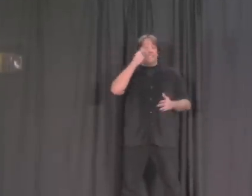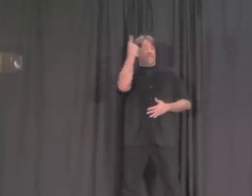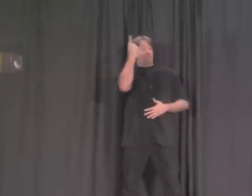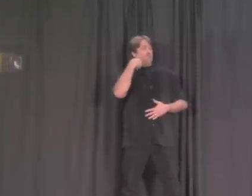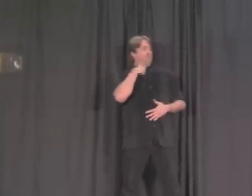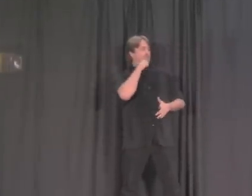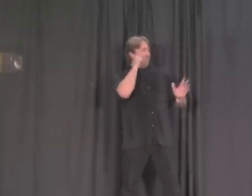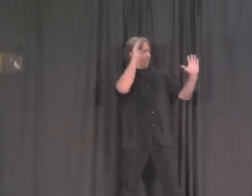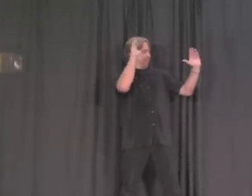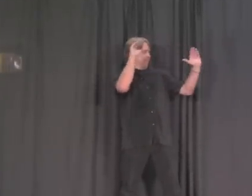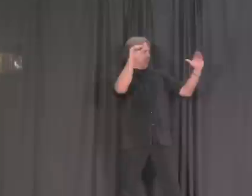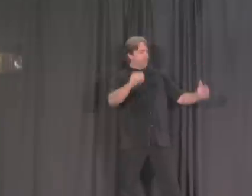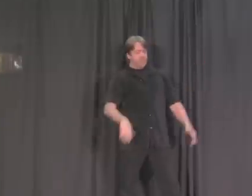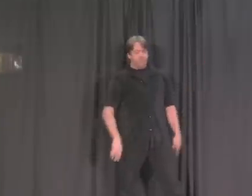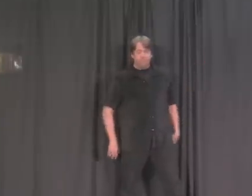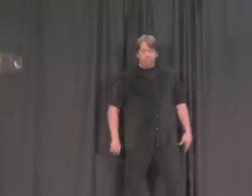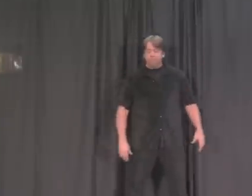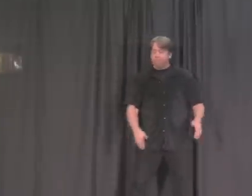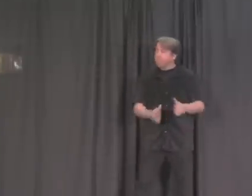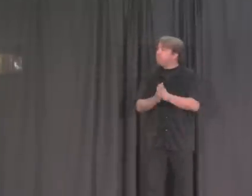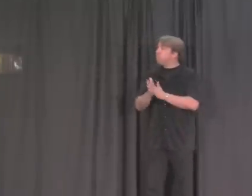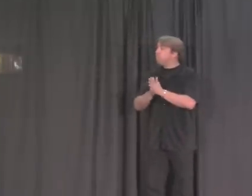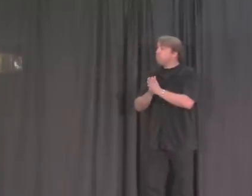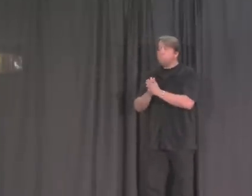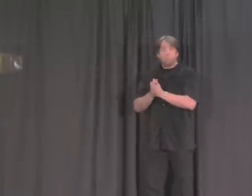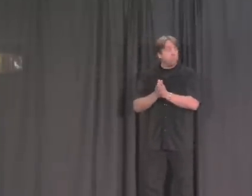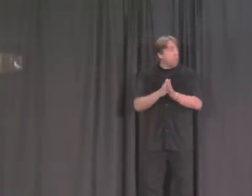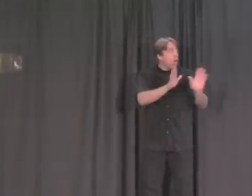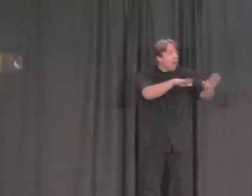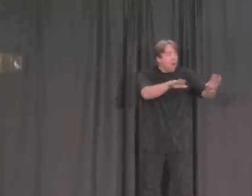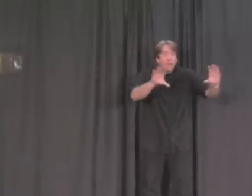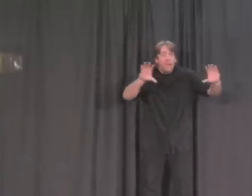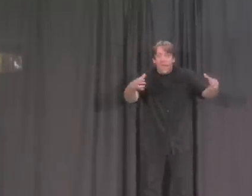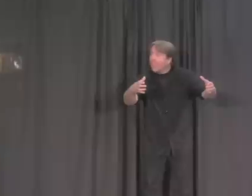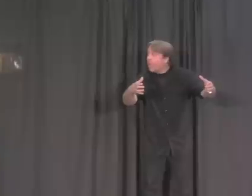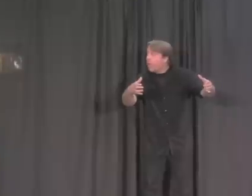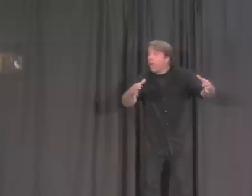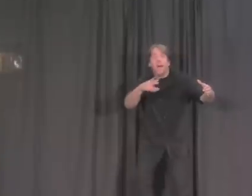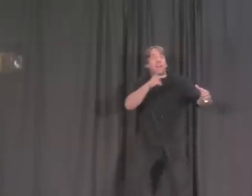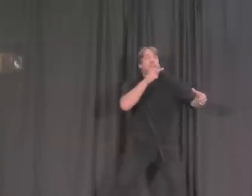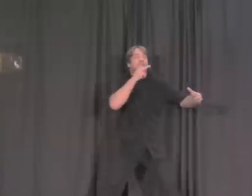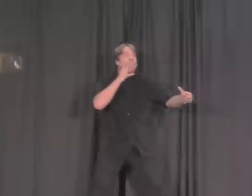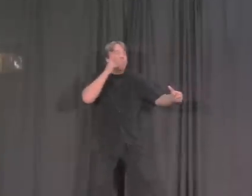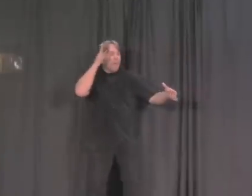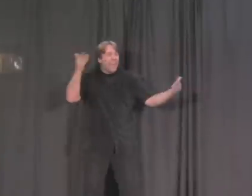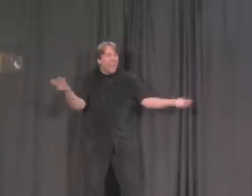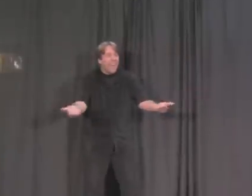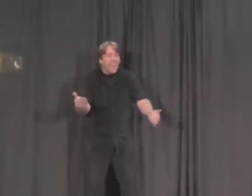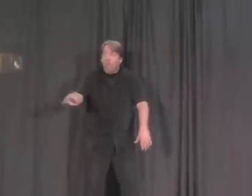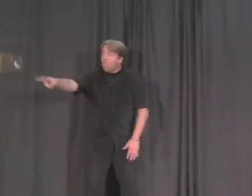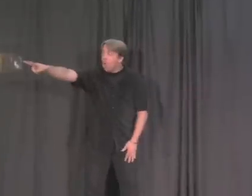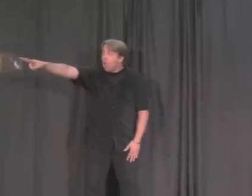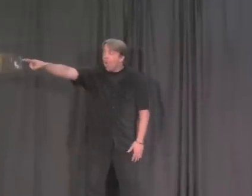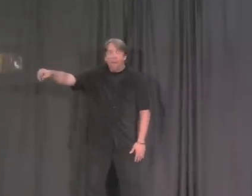teachers. My teacher said something unexpected. Everyone, Keith's parents are